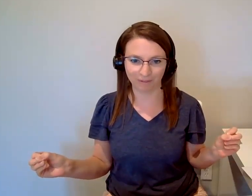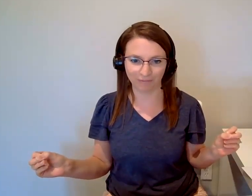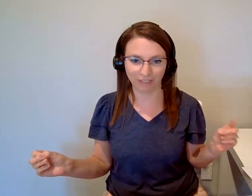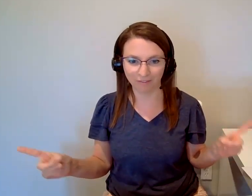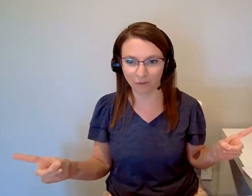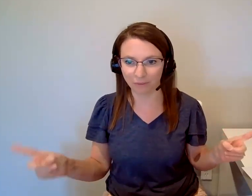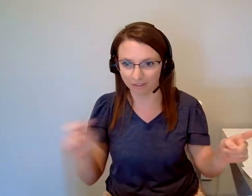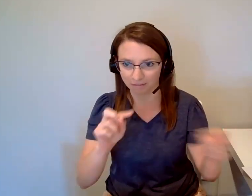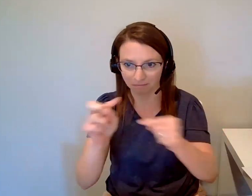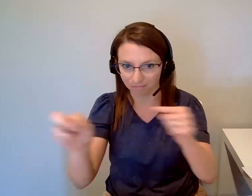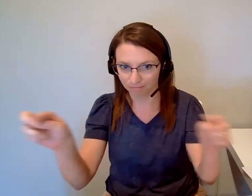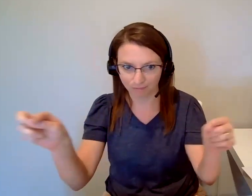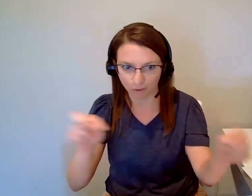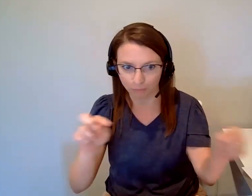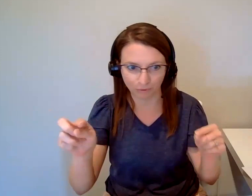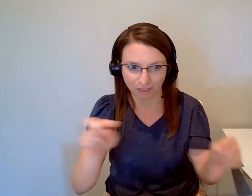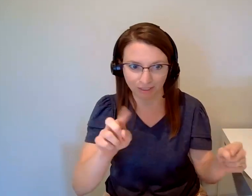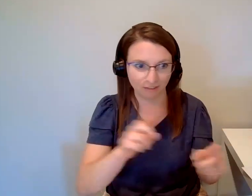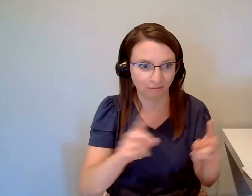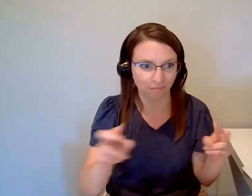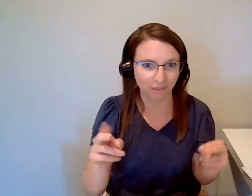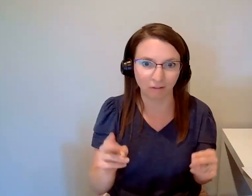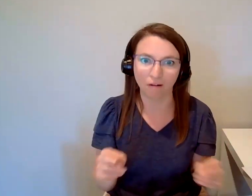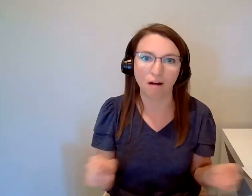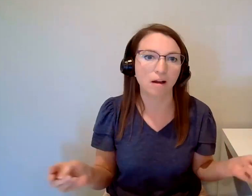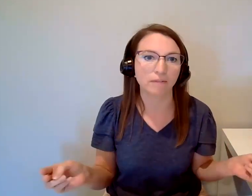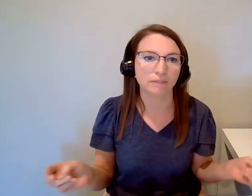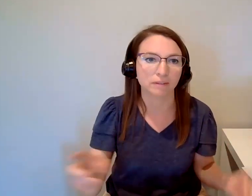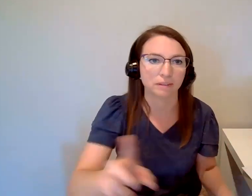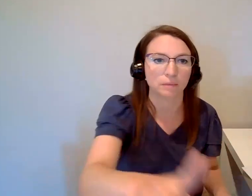if I have to, I can help you guys pair off. Let's see.